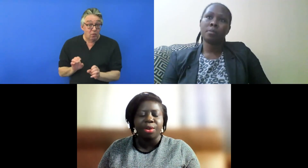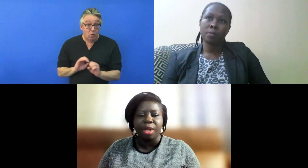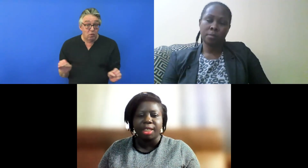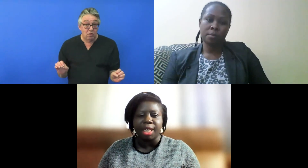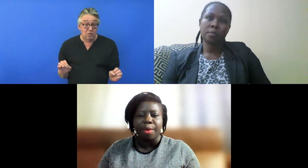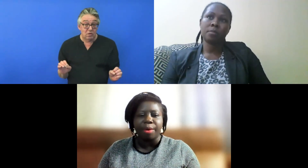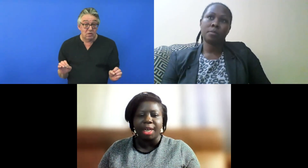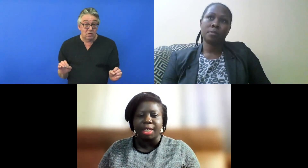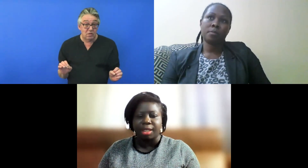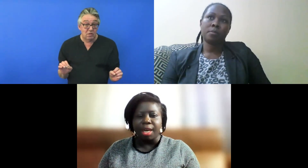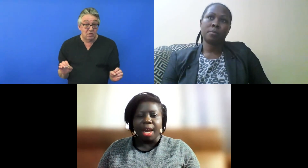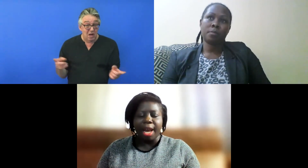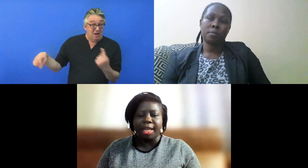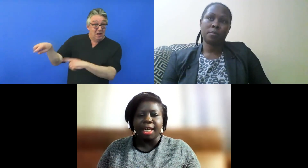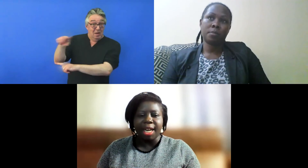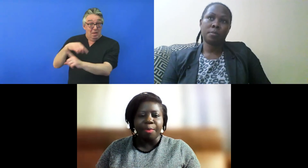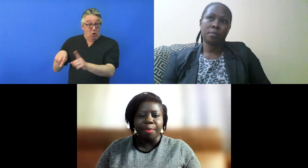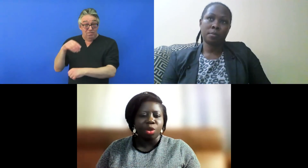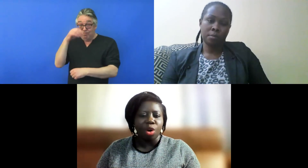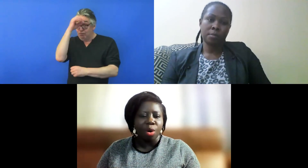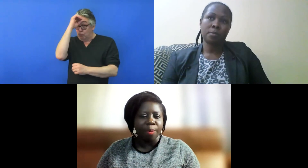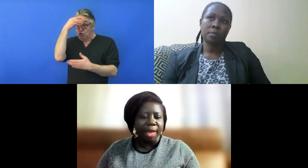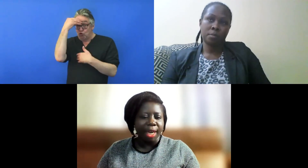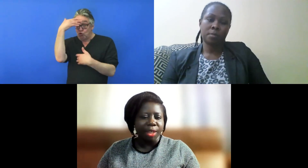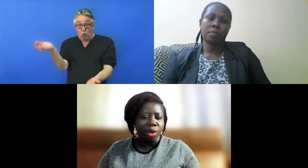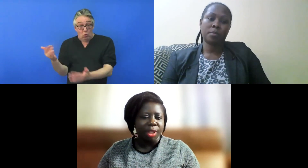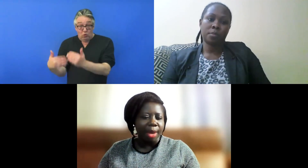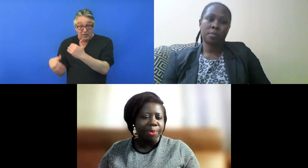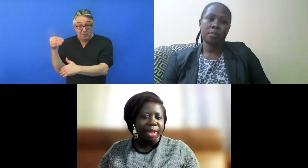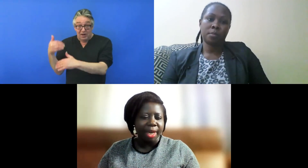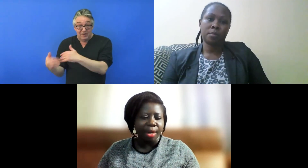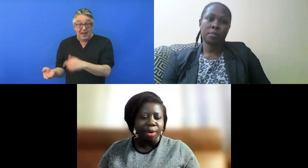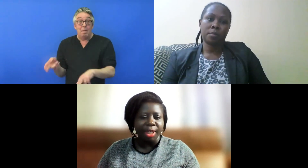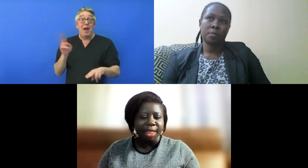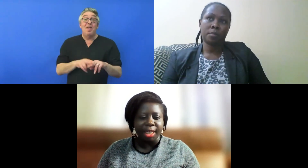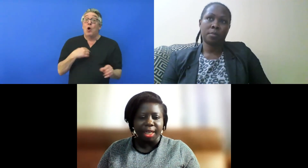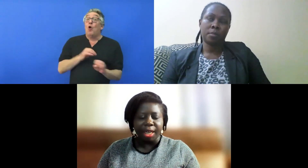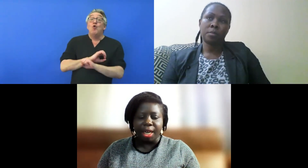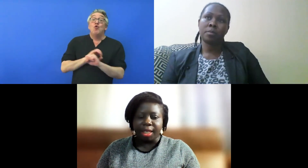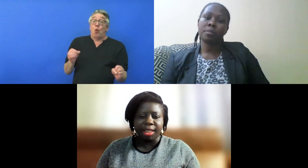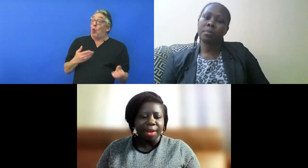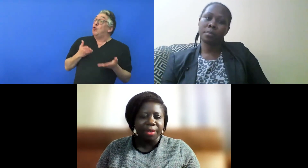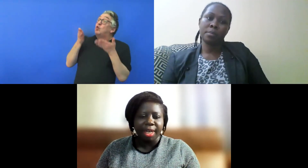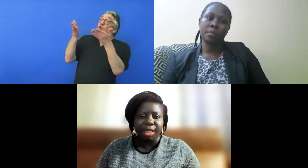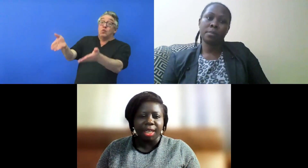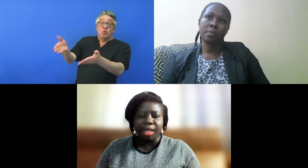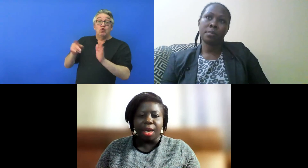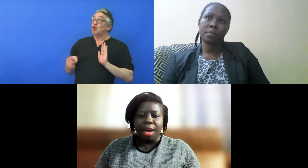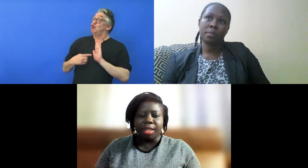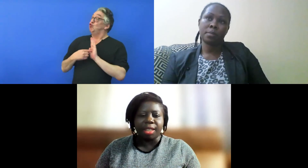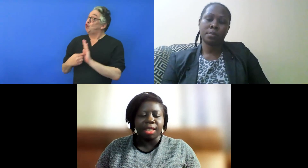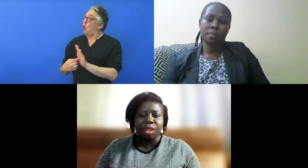any knowledge about that, and then I'm at home and I do not appear on that day,